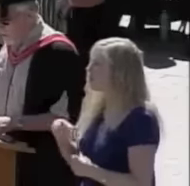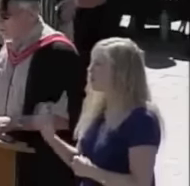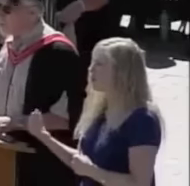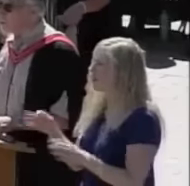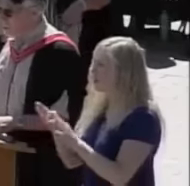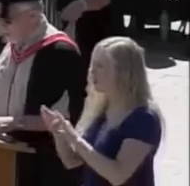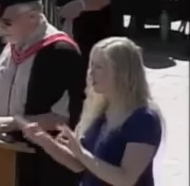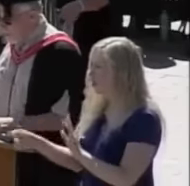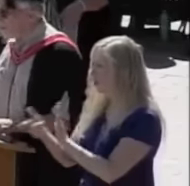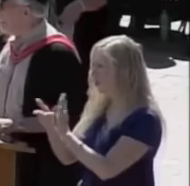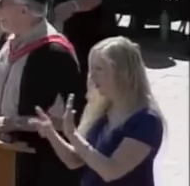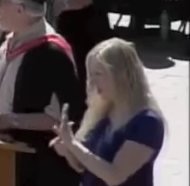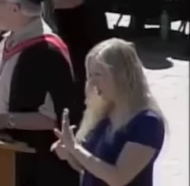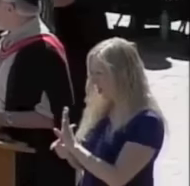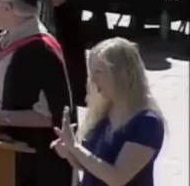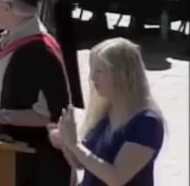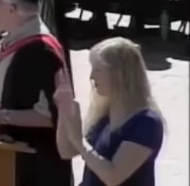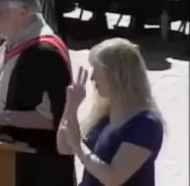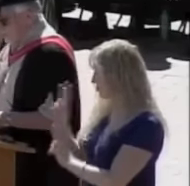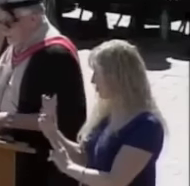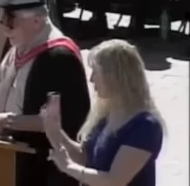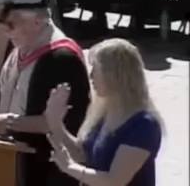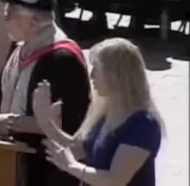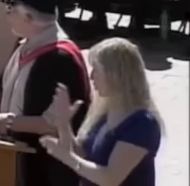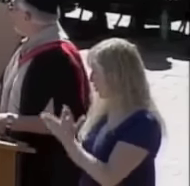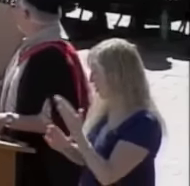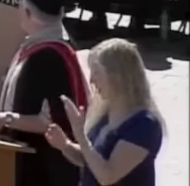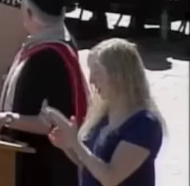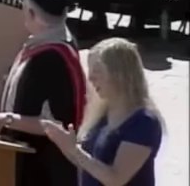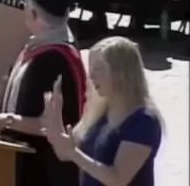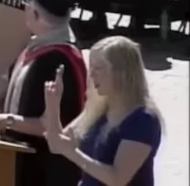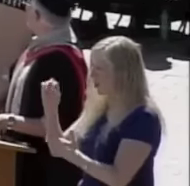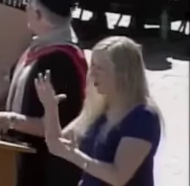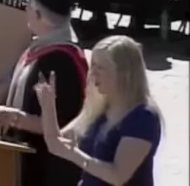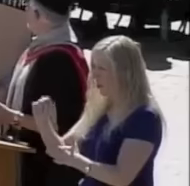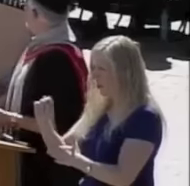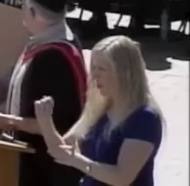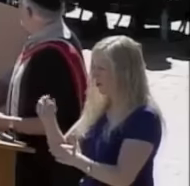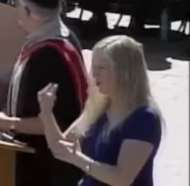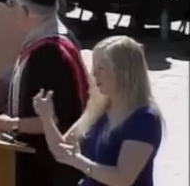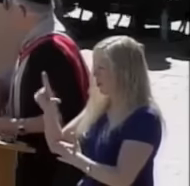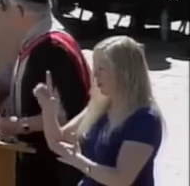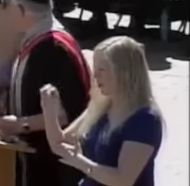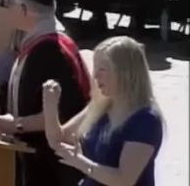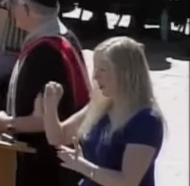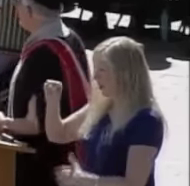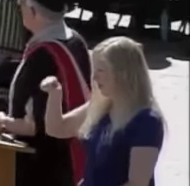Laws, honoris causa, at your hands, Robert Glenn Glossop.